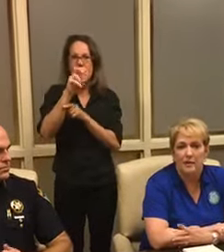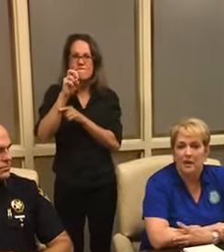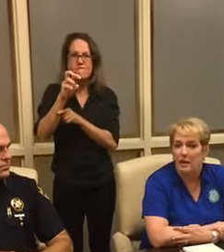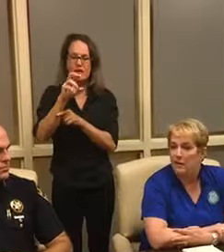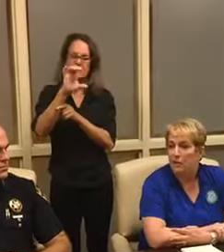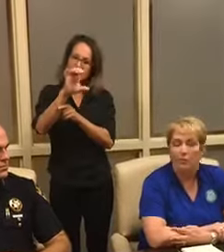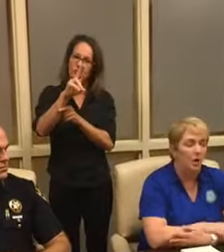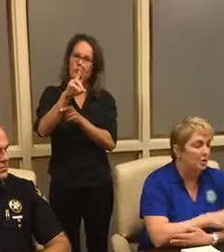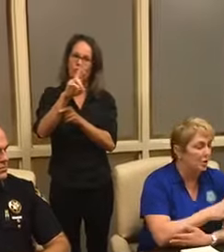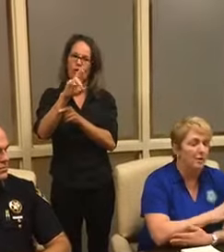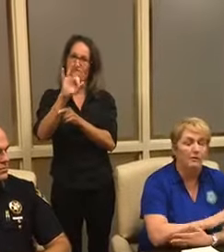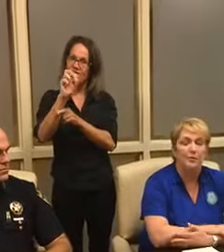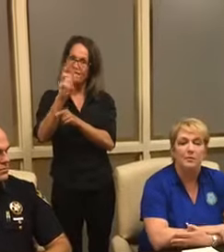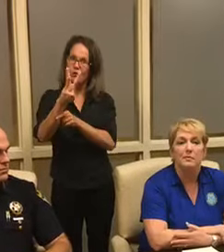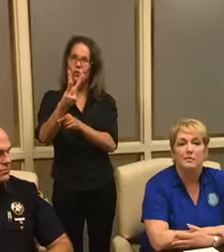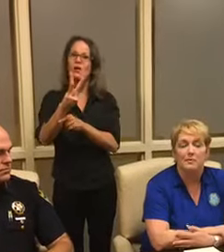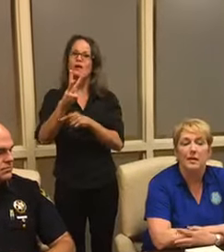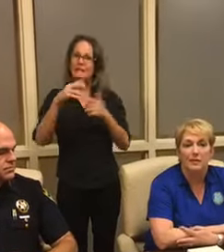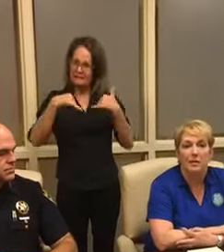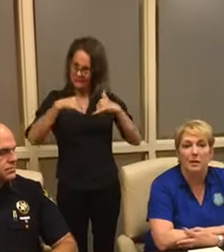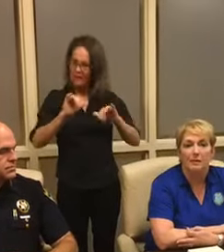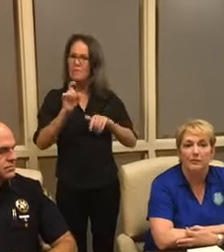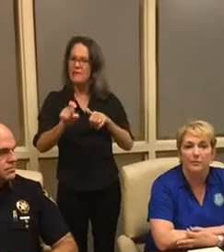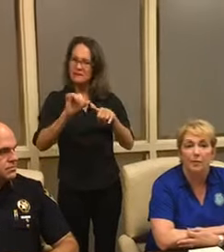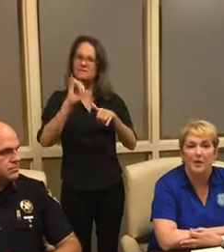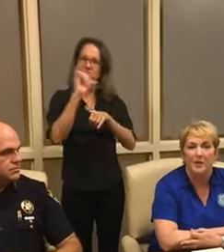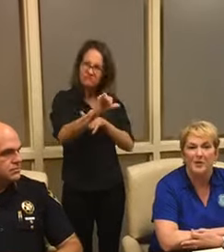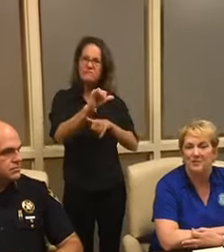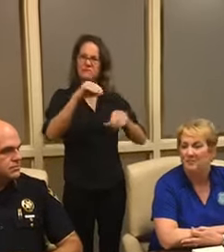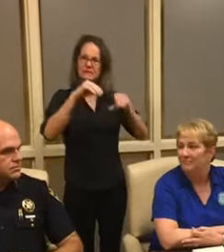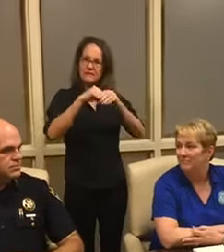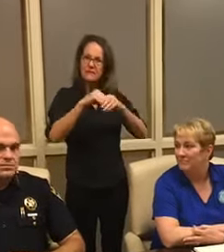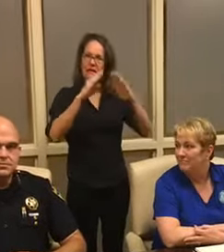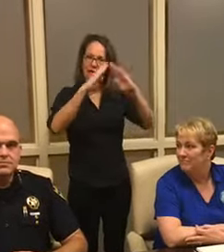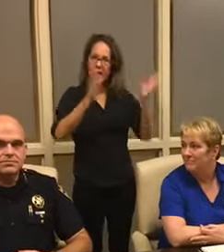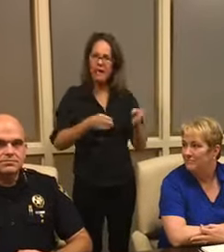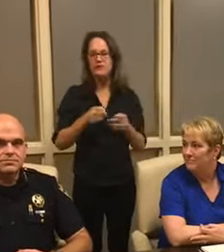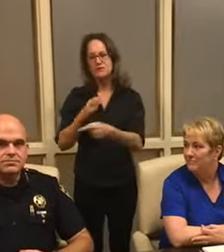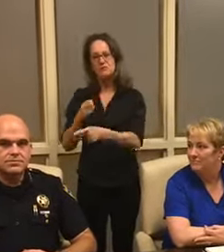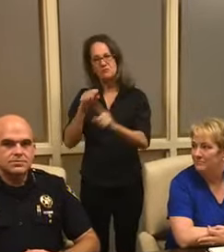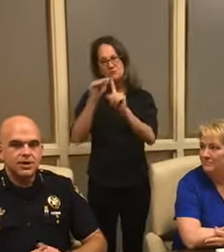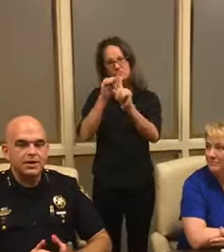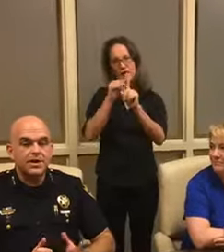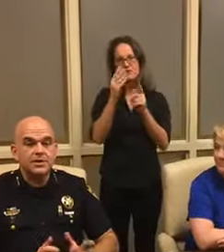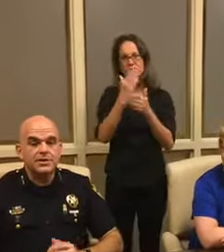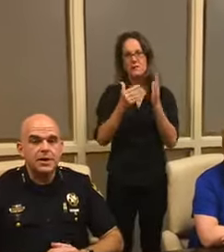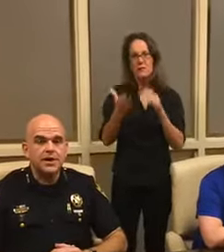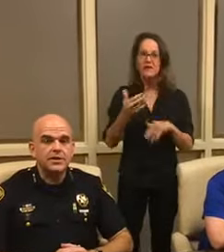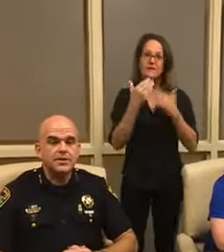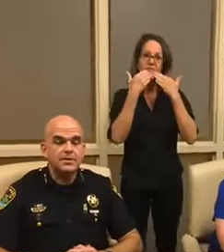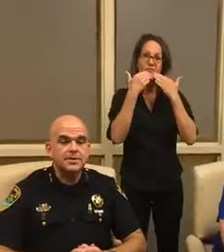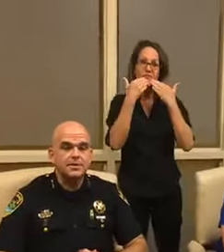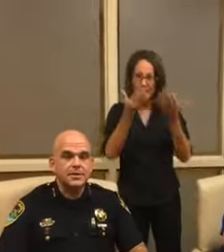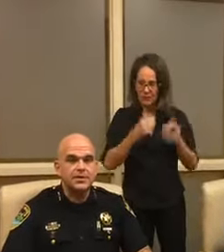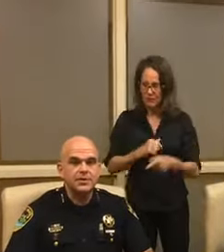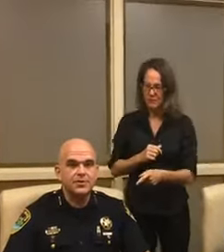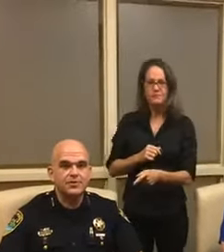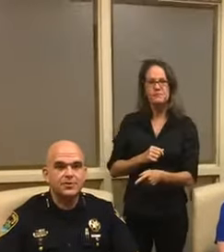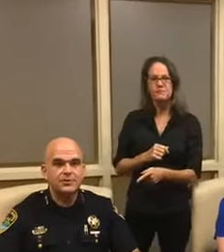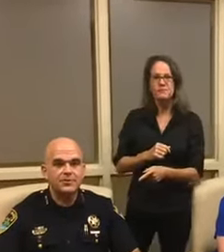effect, and then we'll talk to the Chief with some safety reminders. All right, thanks.